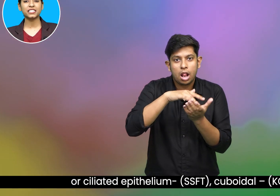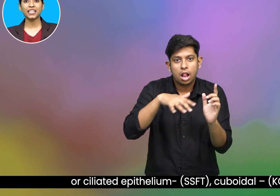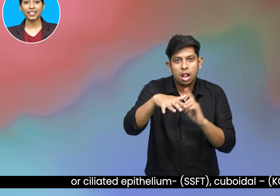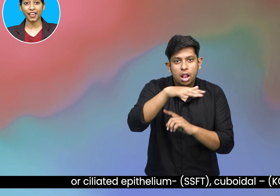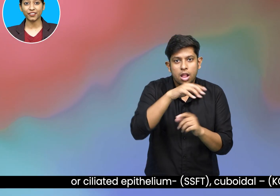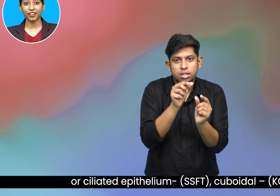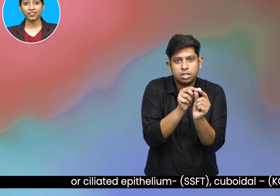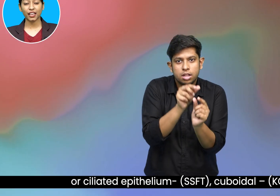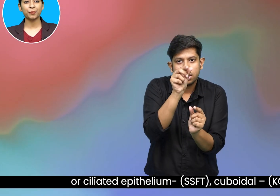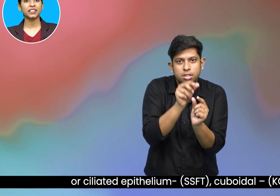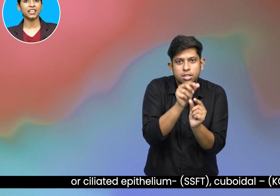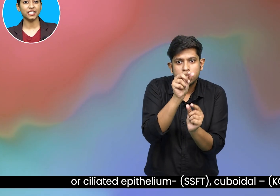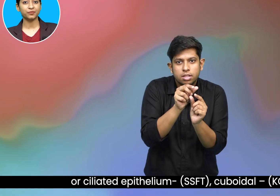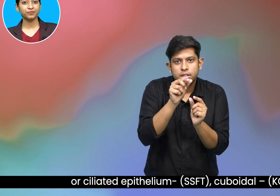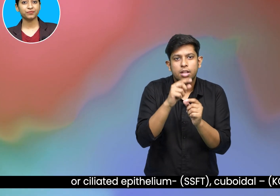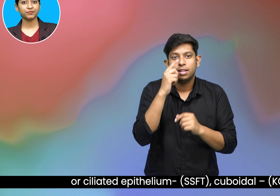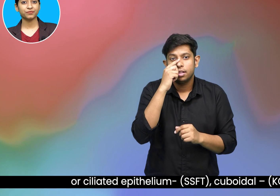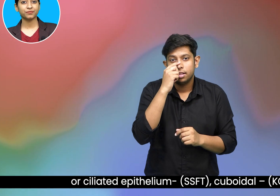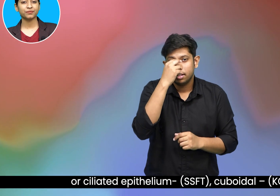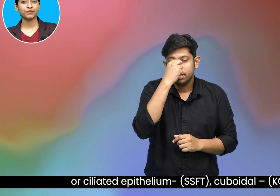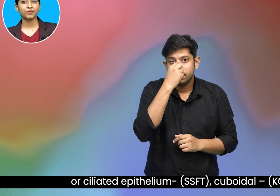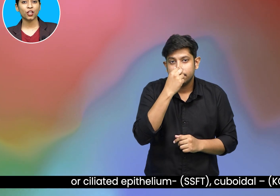or ciliated epithelium,